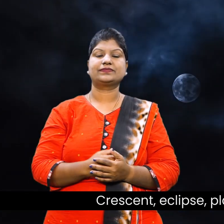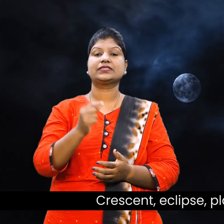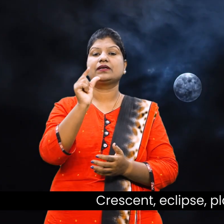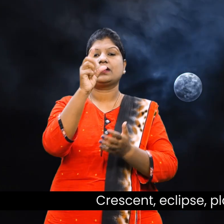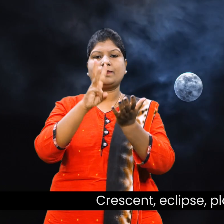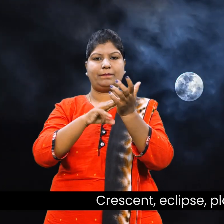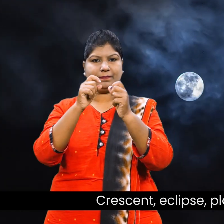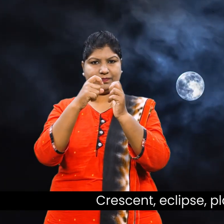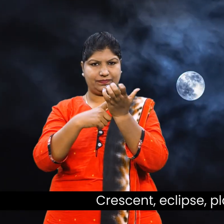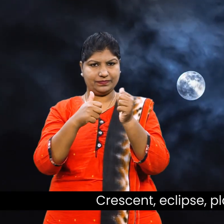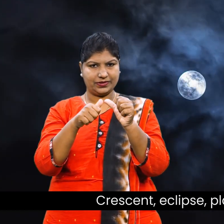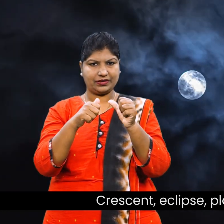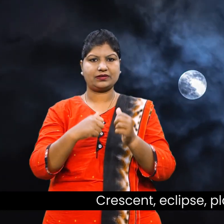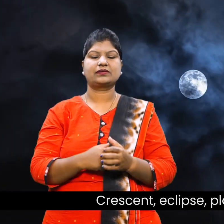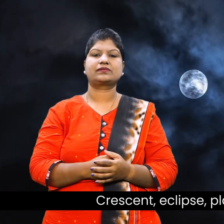umbra,